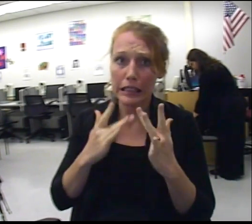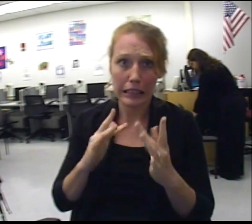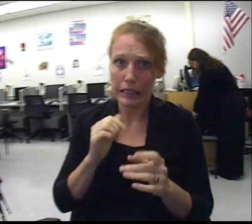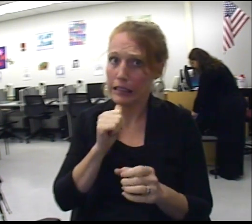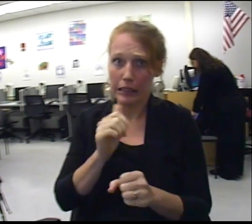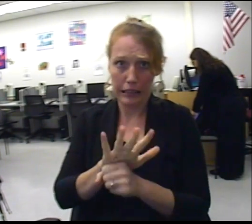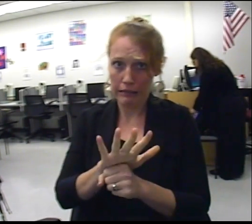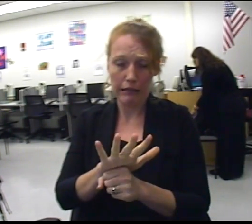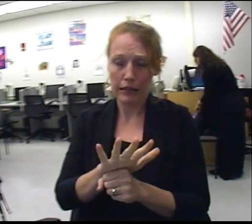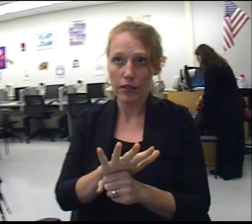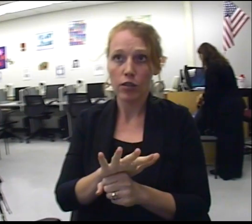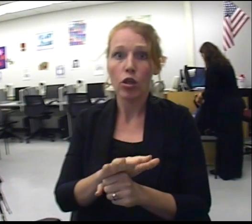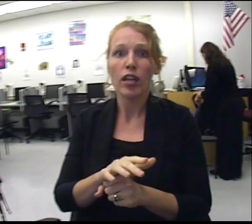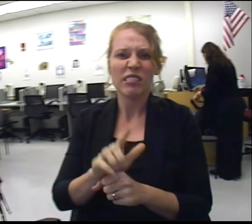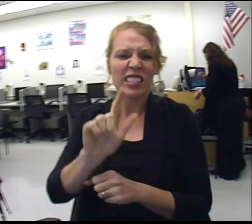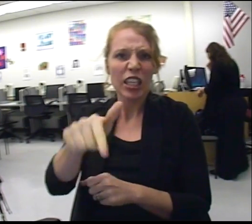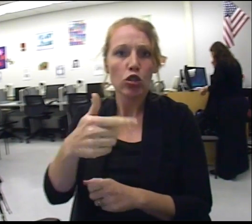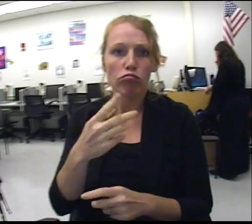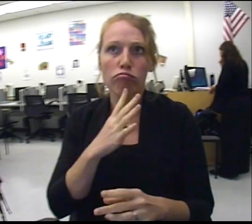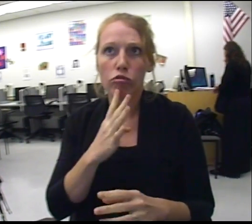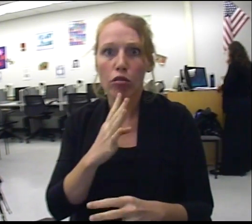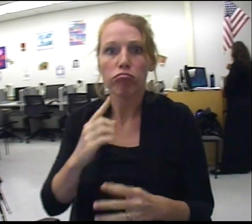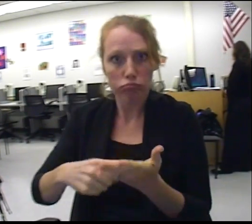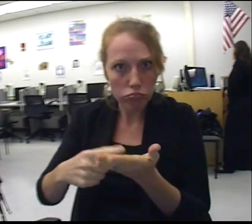All right, they were poorly trained.